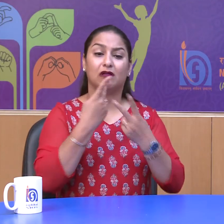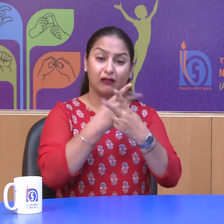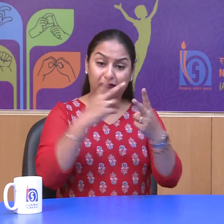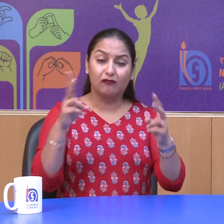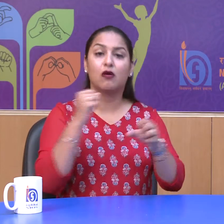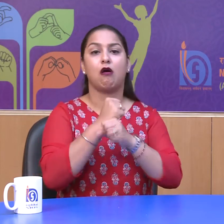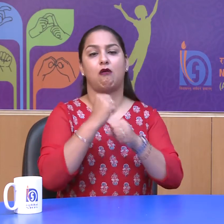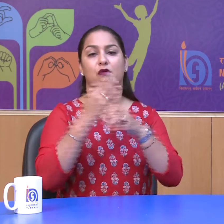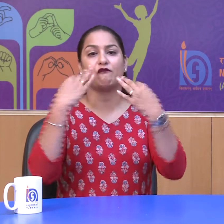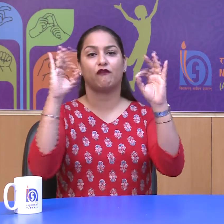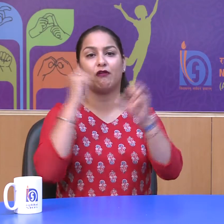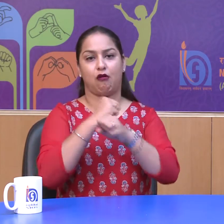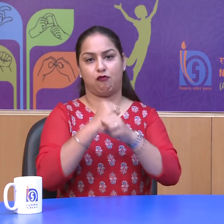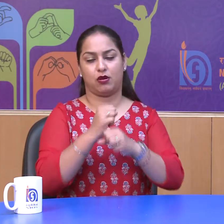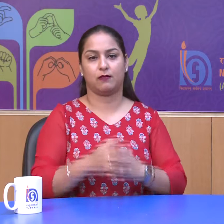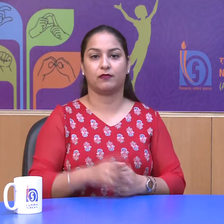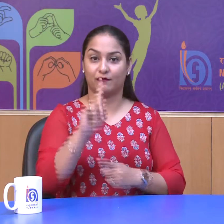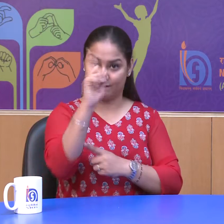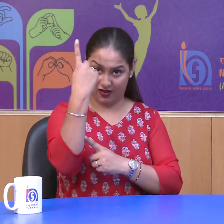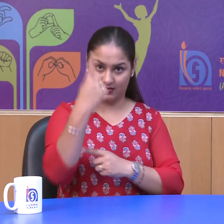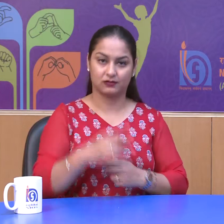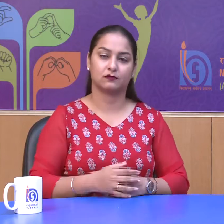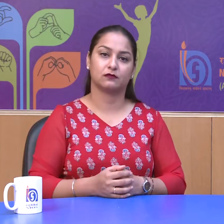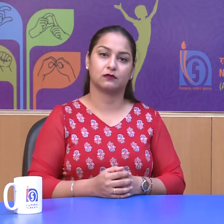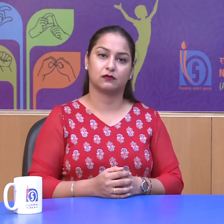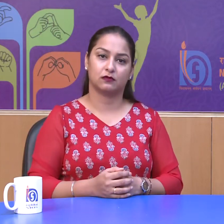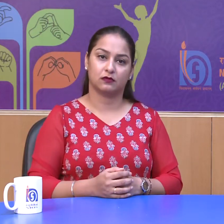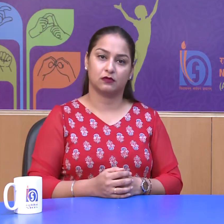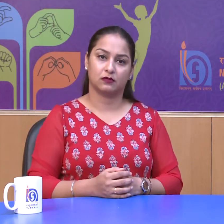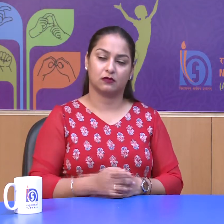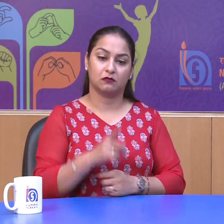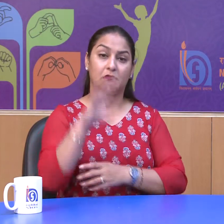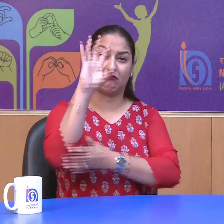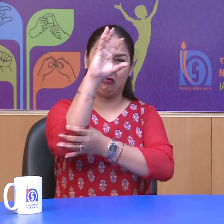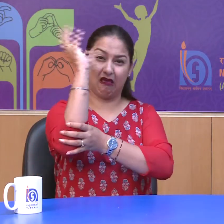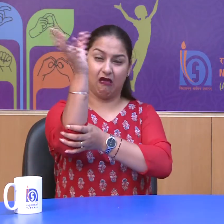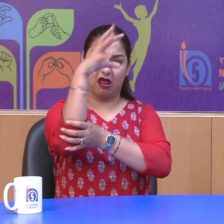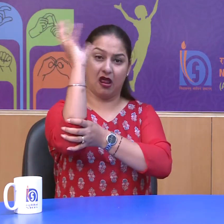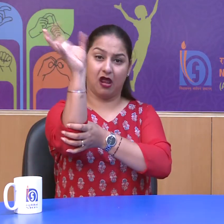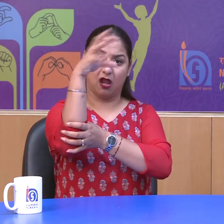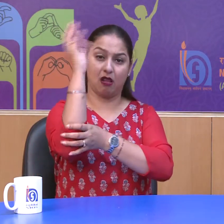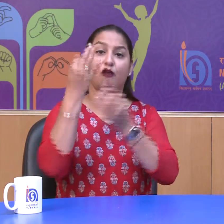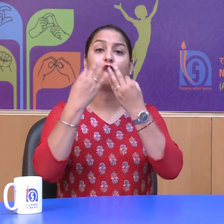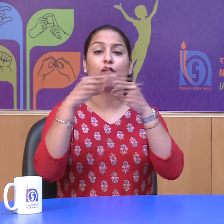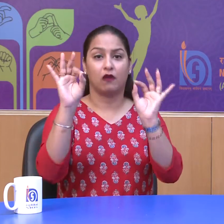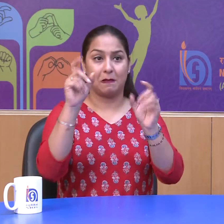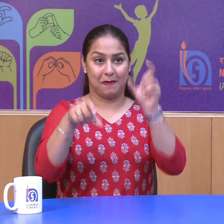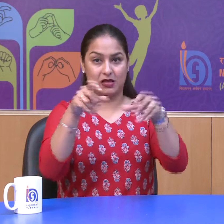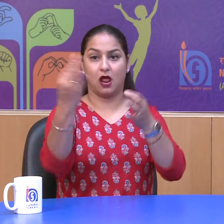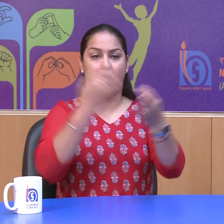government. Number one, an alert and free public opinion is a check on